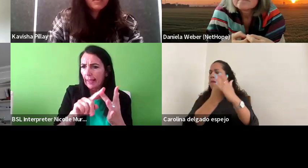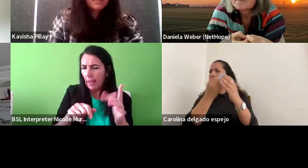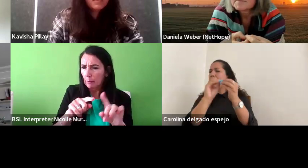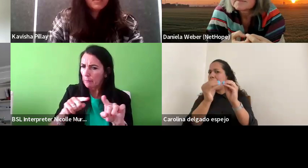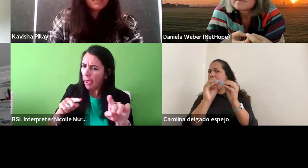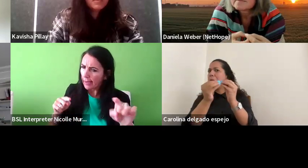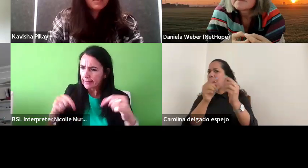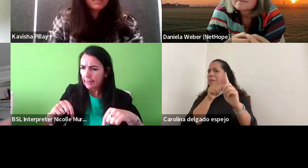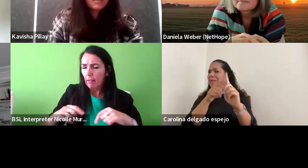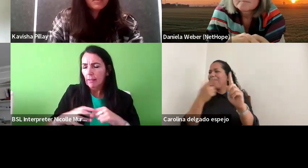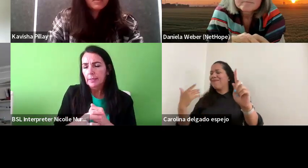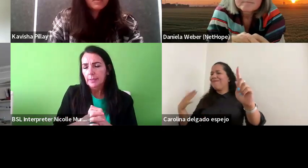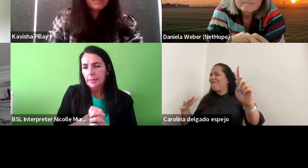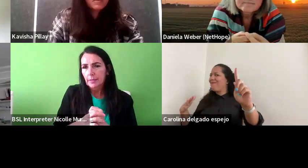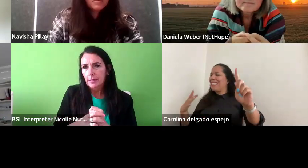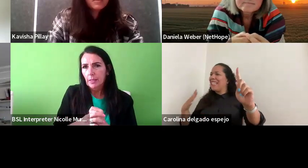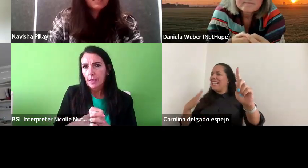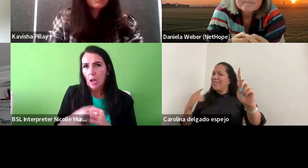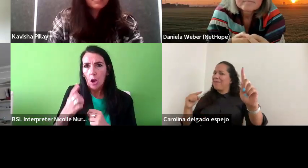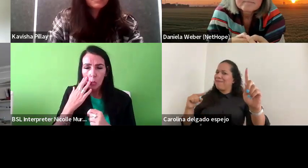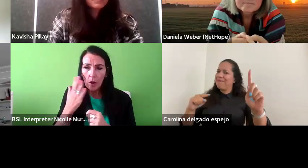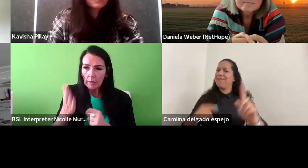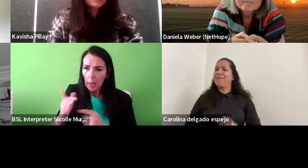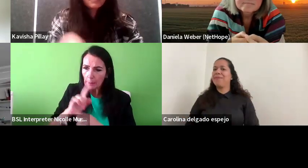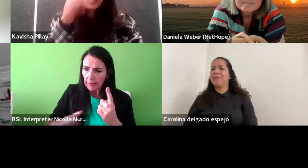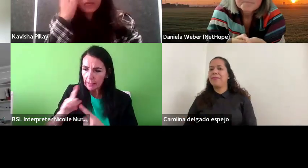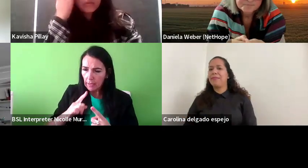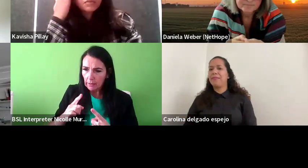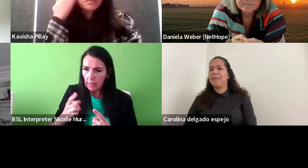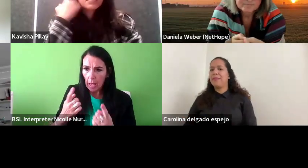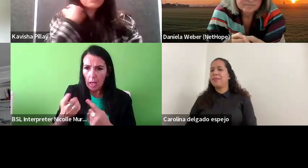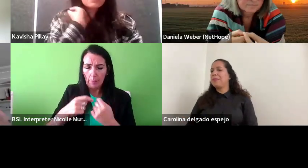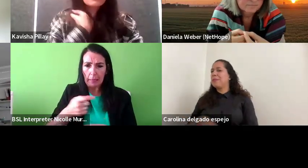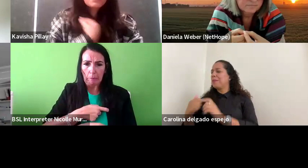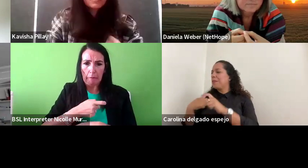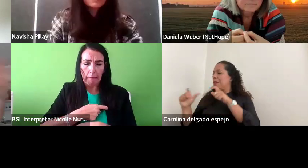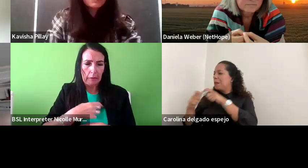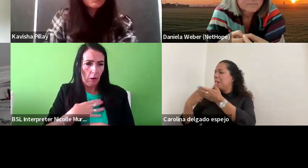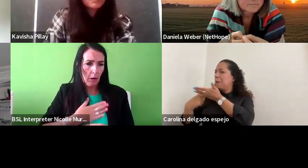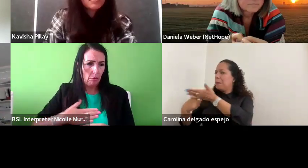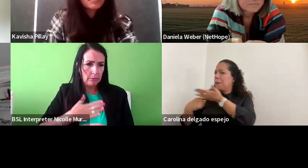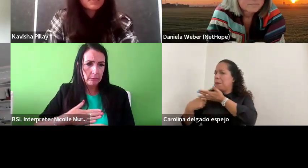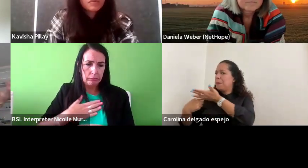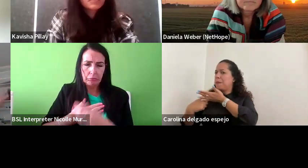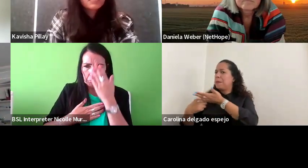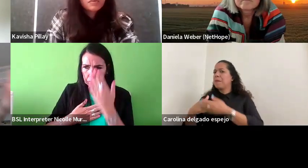I mean, I really came away from those meetings feeling scared as such, because I thought,